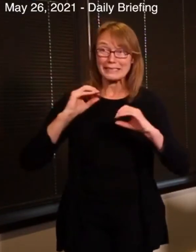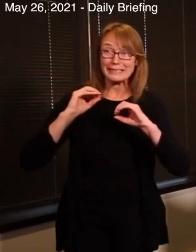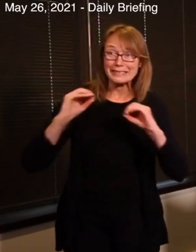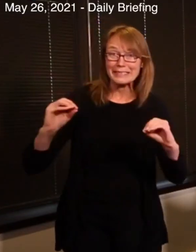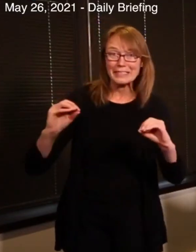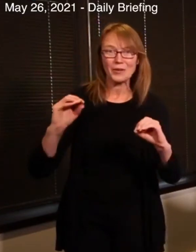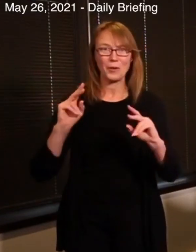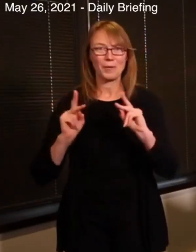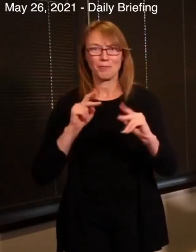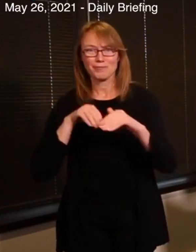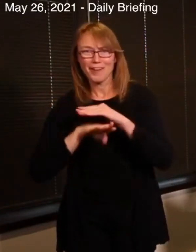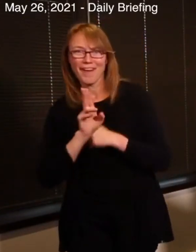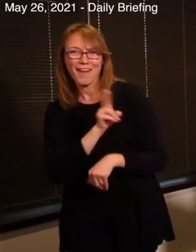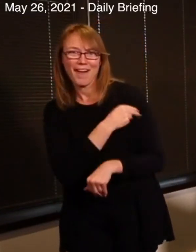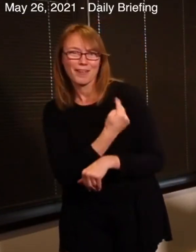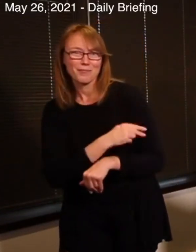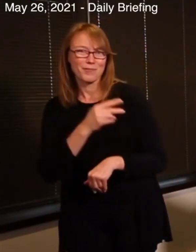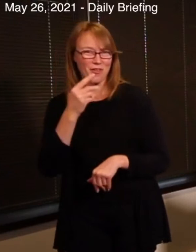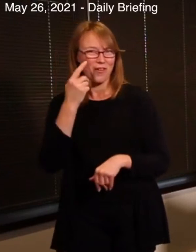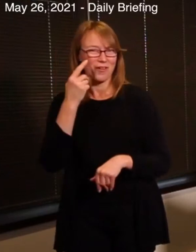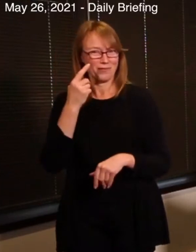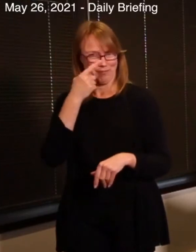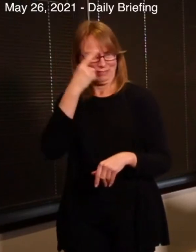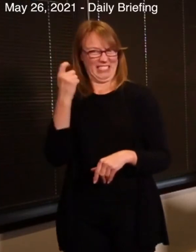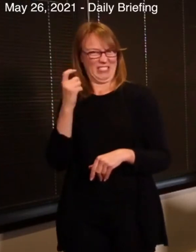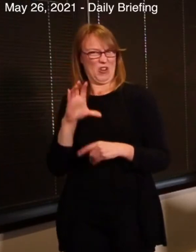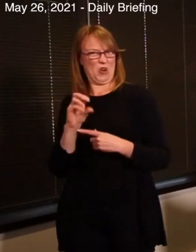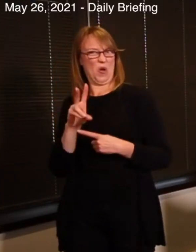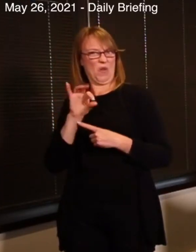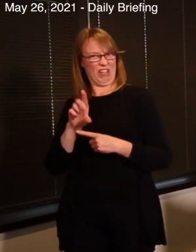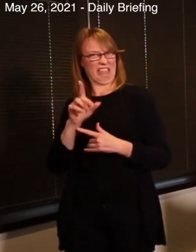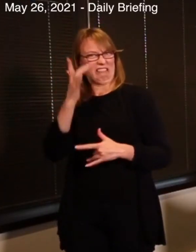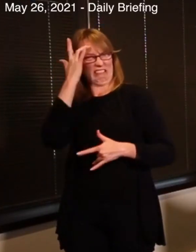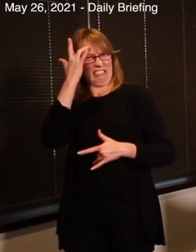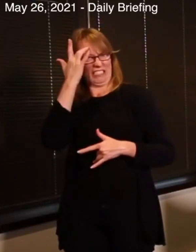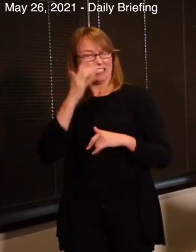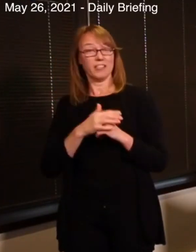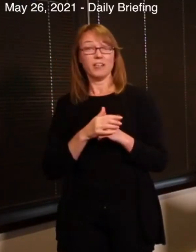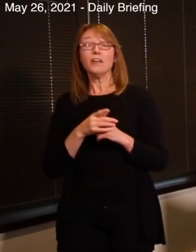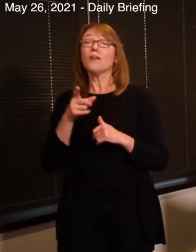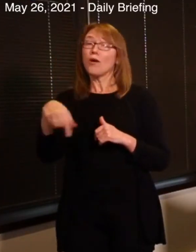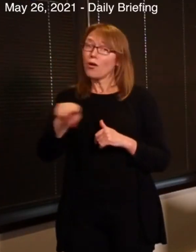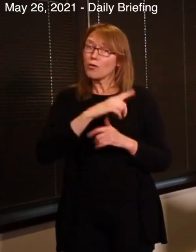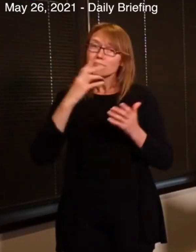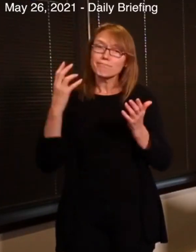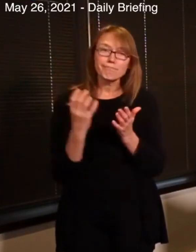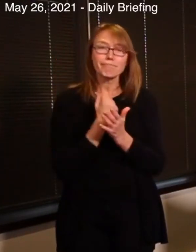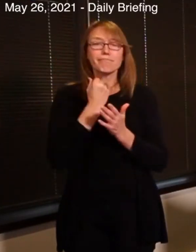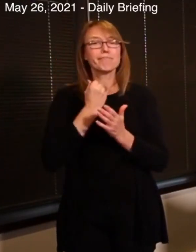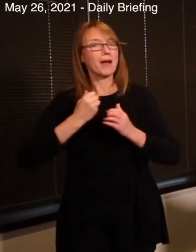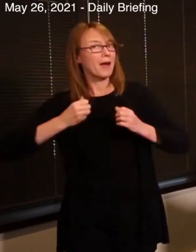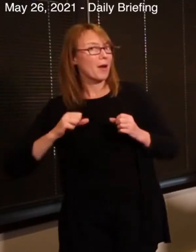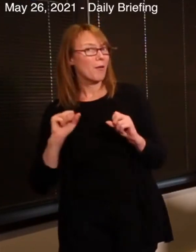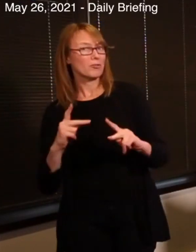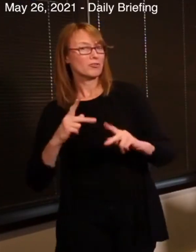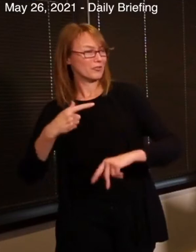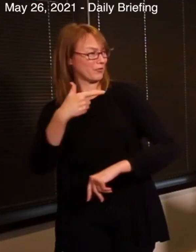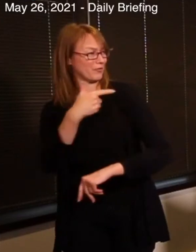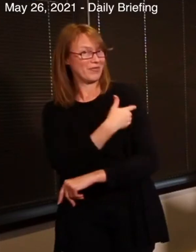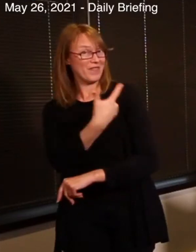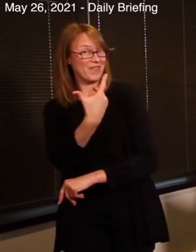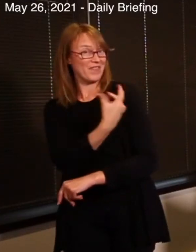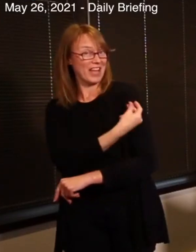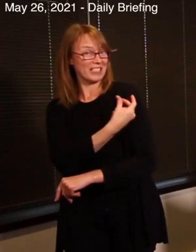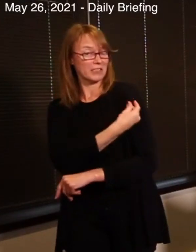COVID vaccine. It's readily available across Missouri. Anyone over the age of 12, through